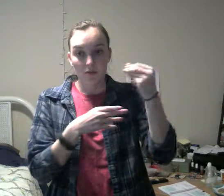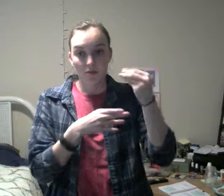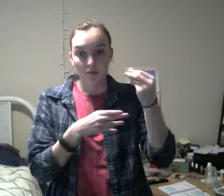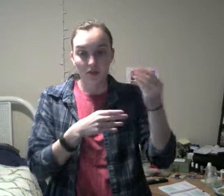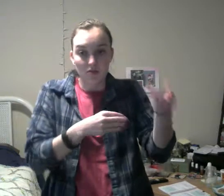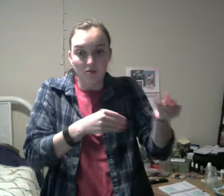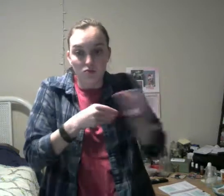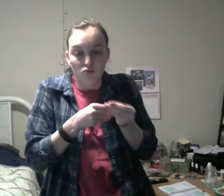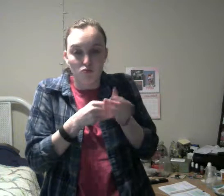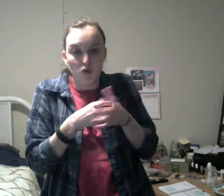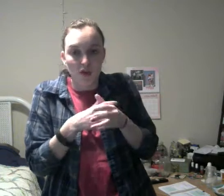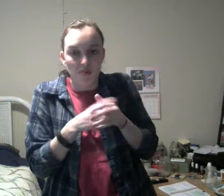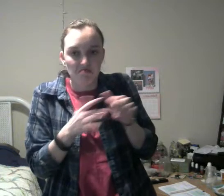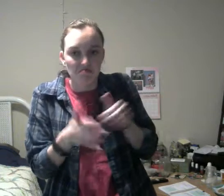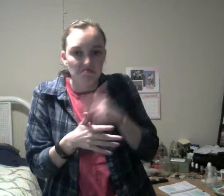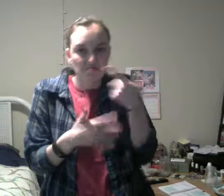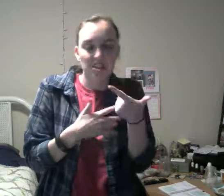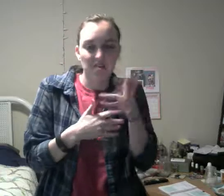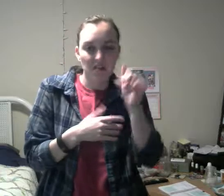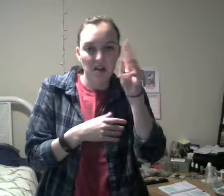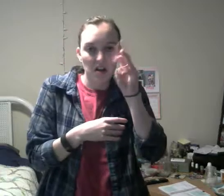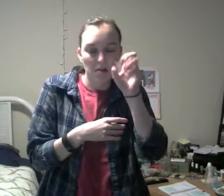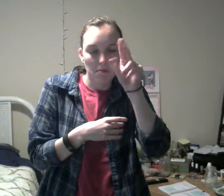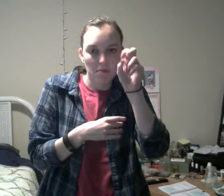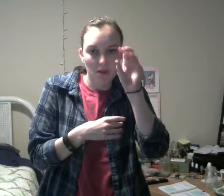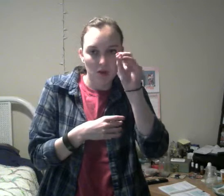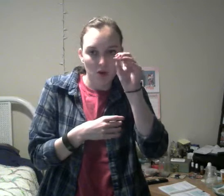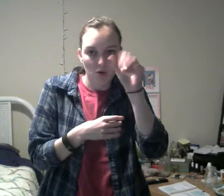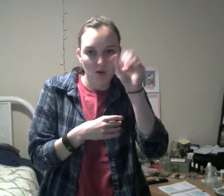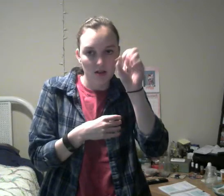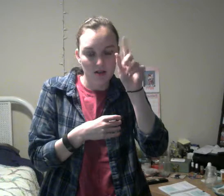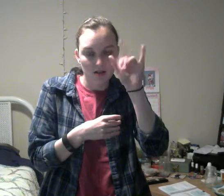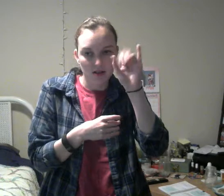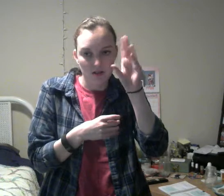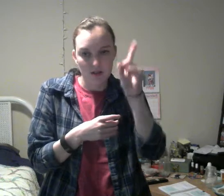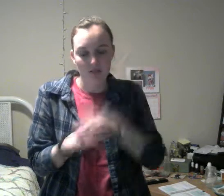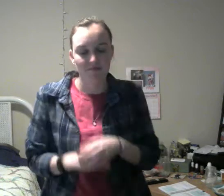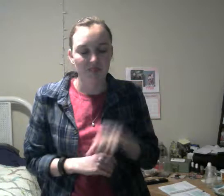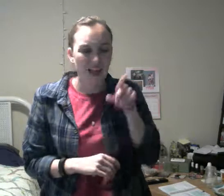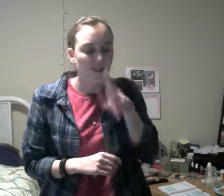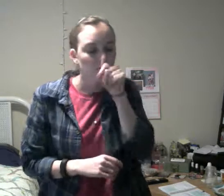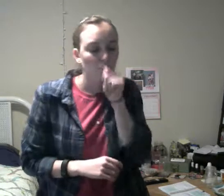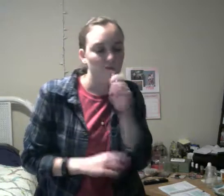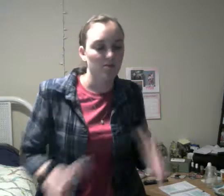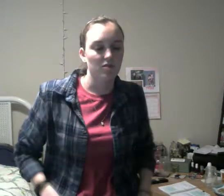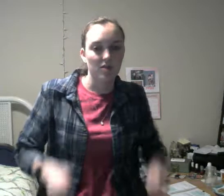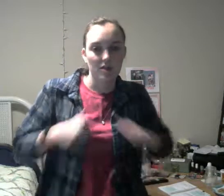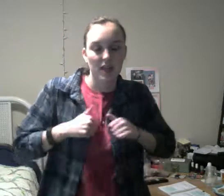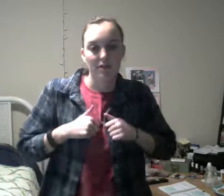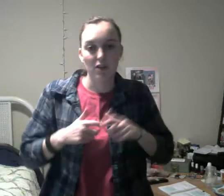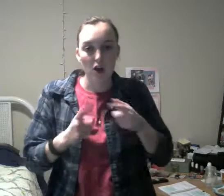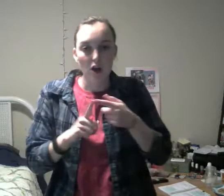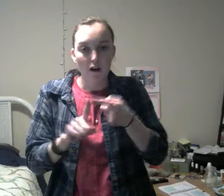going to come in the other side. And so this is called the central dogma of life. It's the secret of life. It's how we go from the DNA and the message found